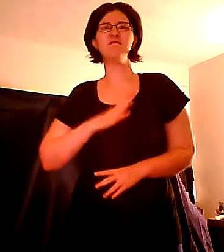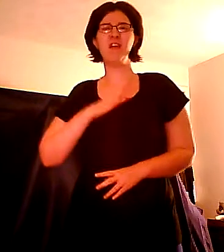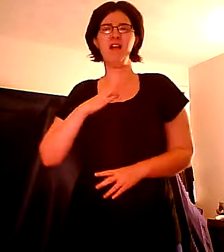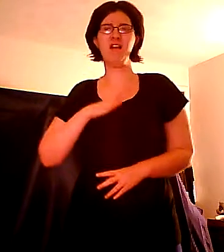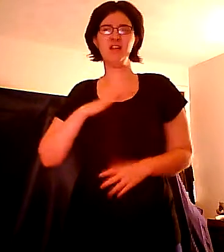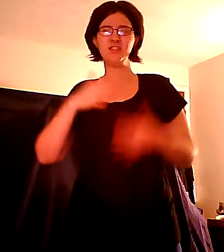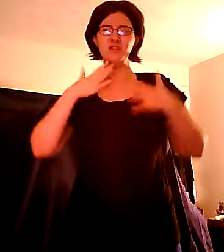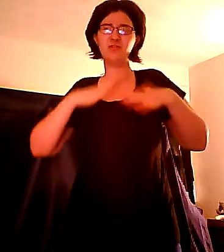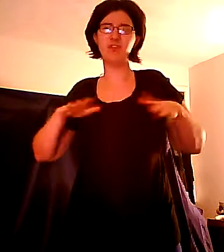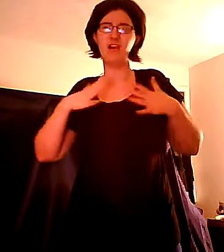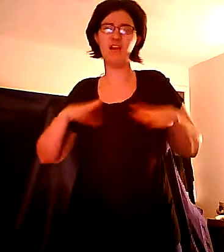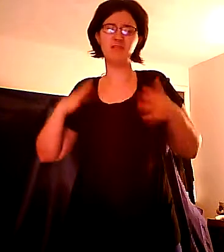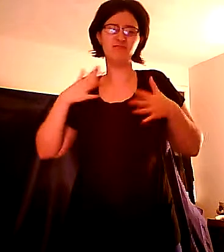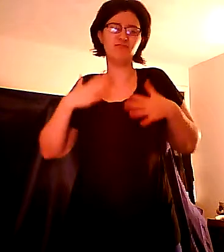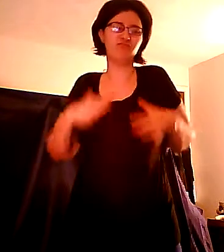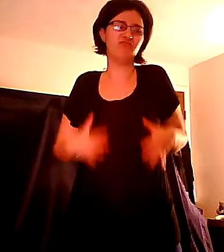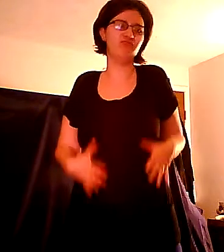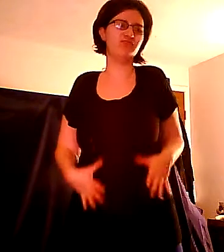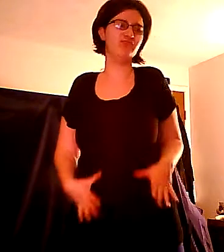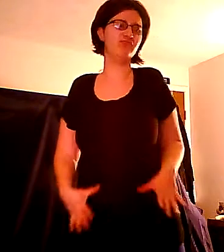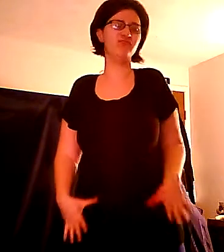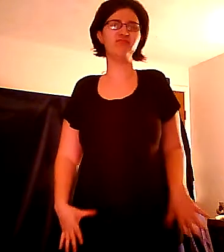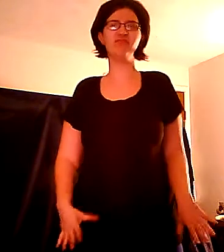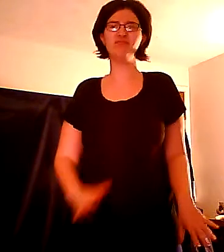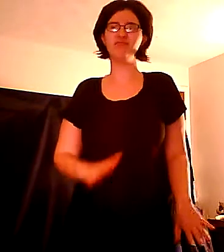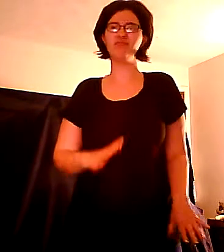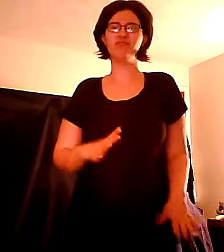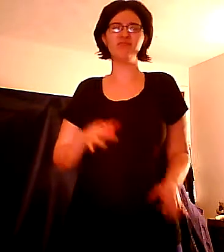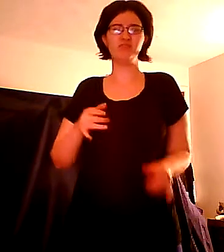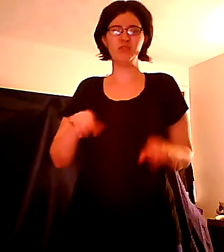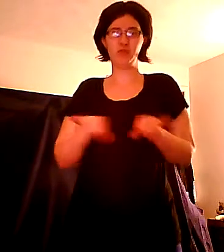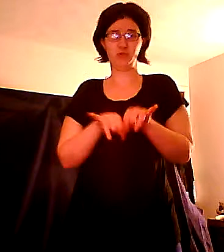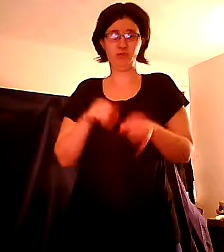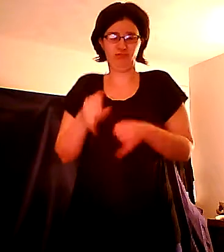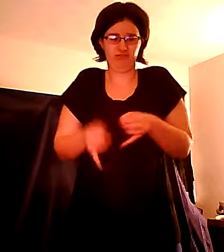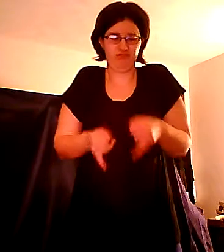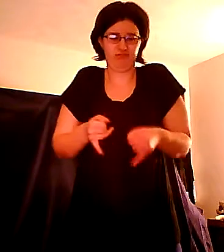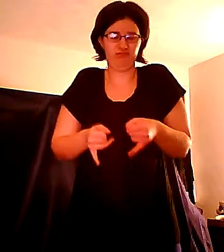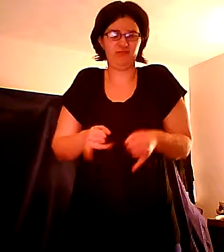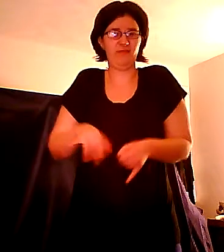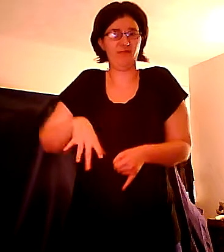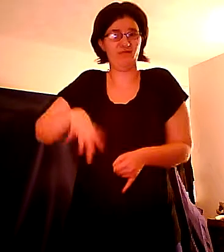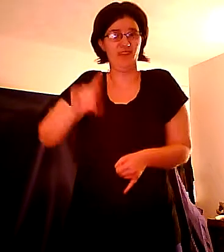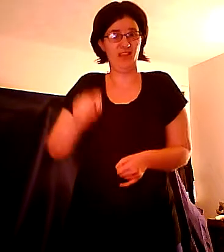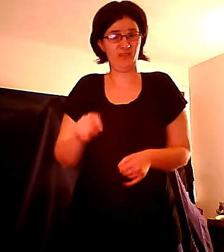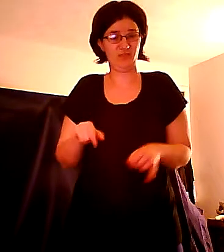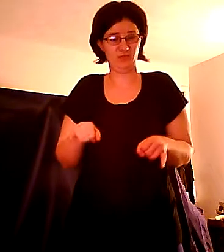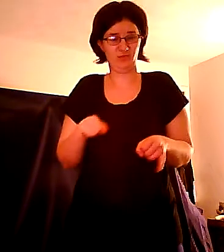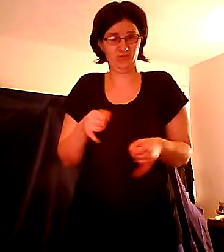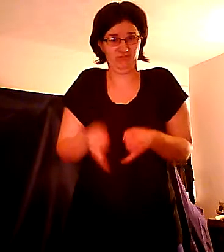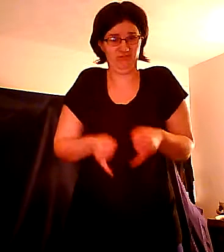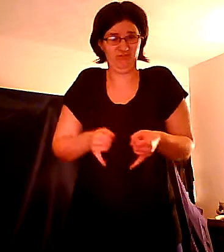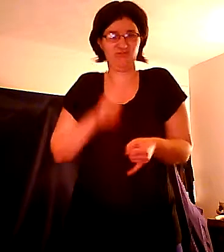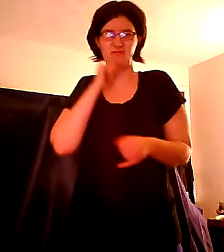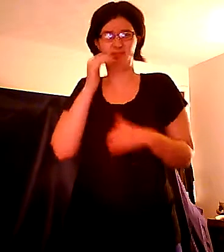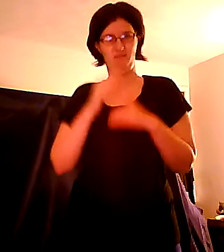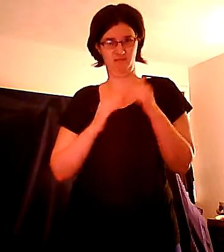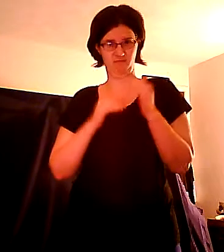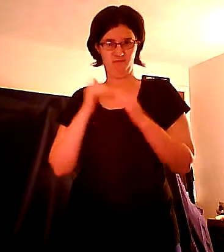in the farm. So I wanted to become a teacher. I worked hard in school. But when I was in 8th grade, it